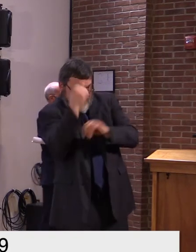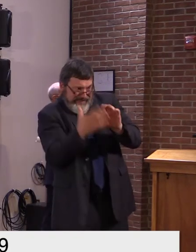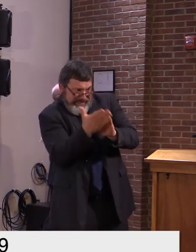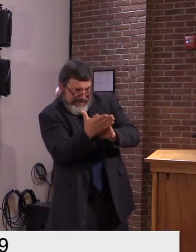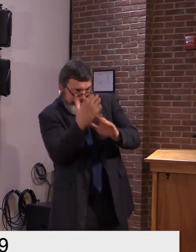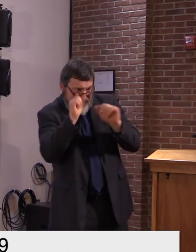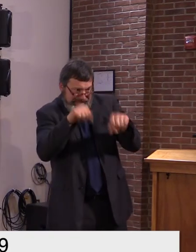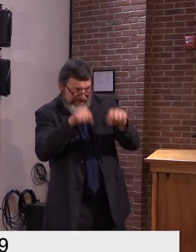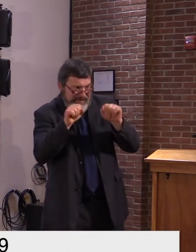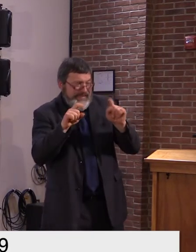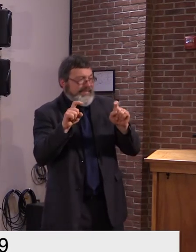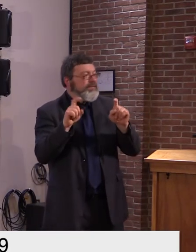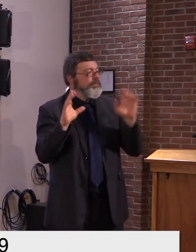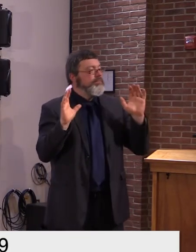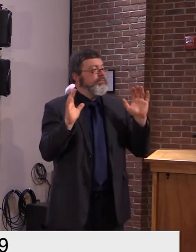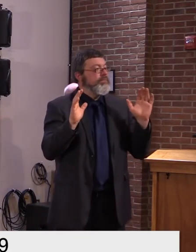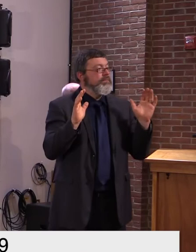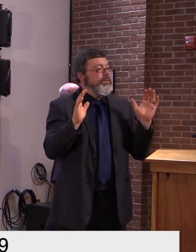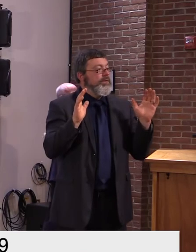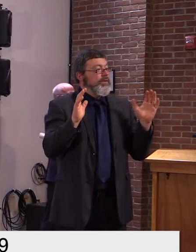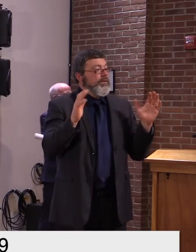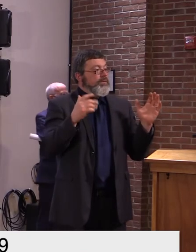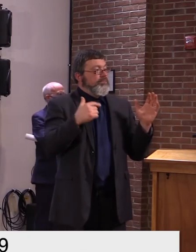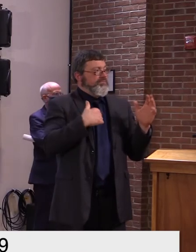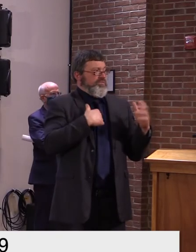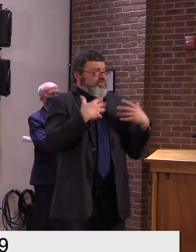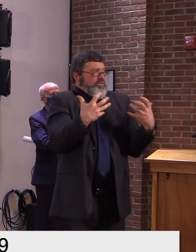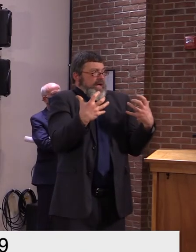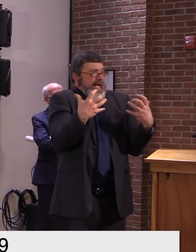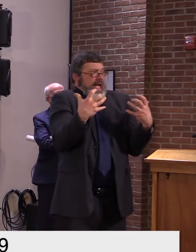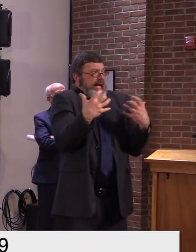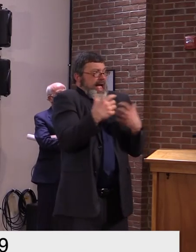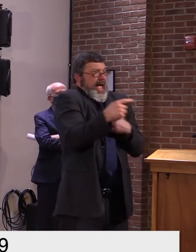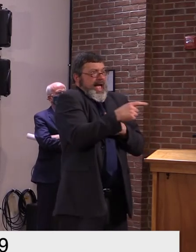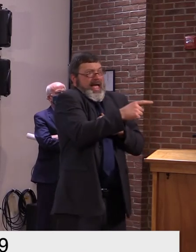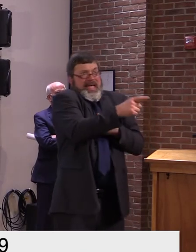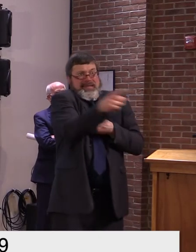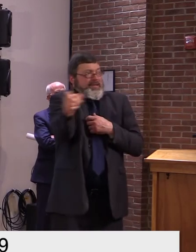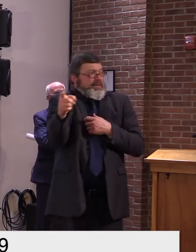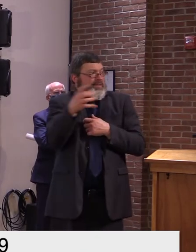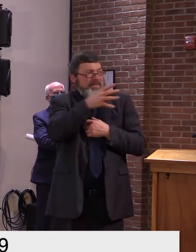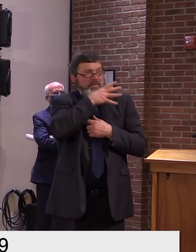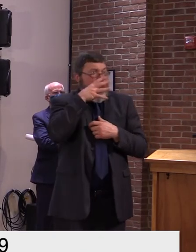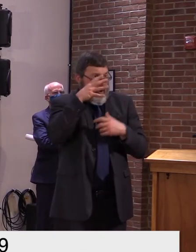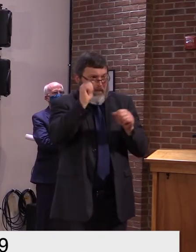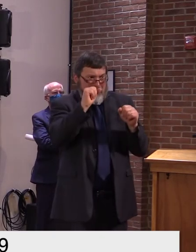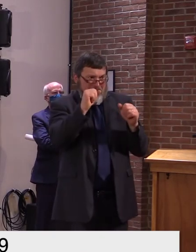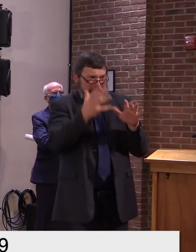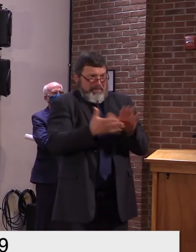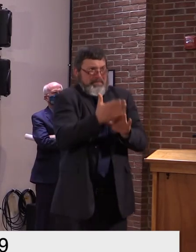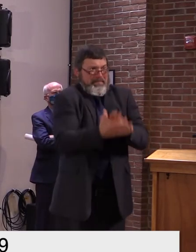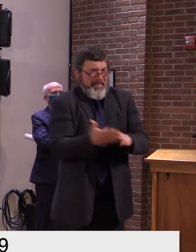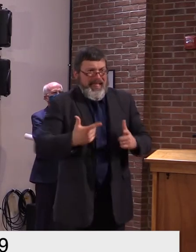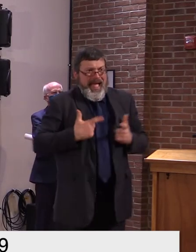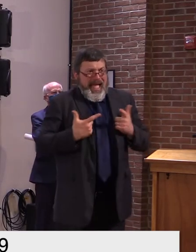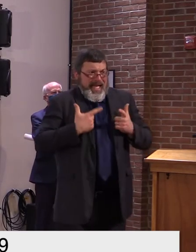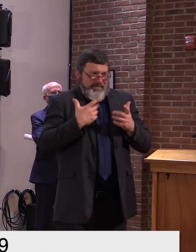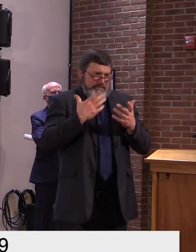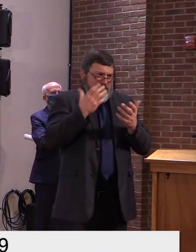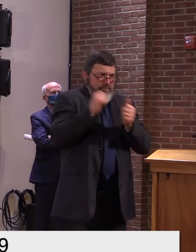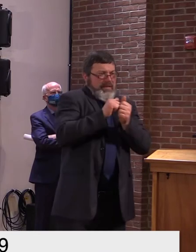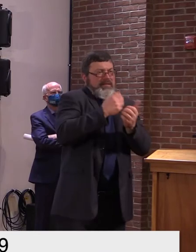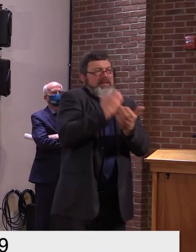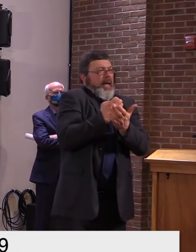we want them to be part of the future. We need feed ourselves. I think that some of